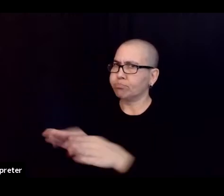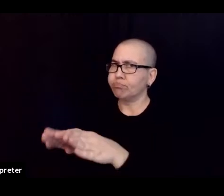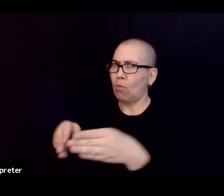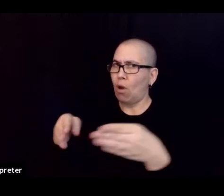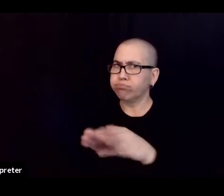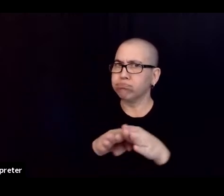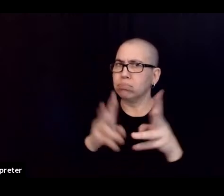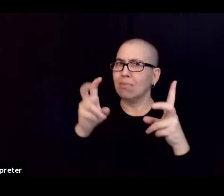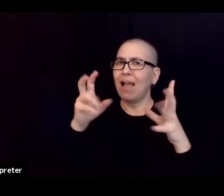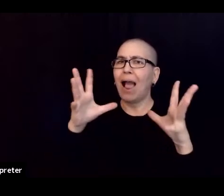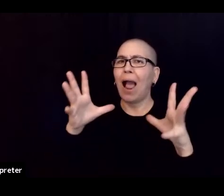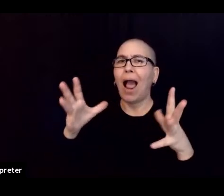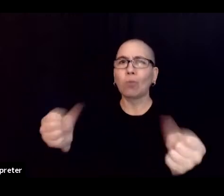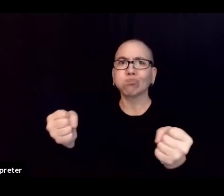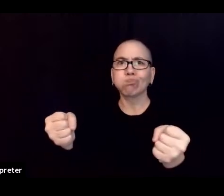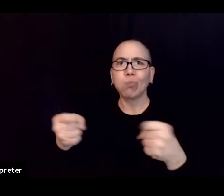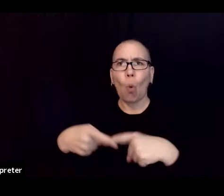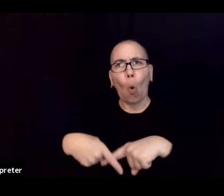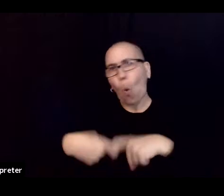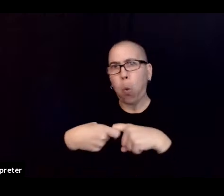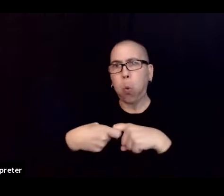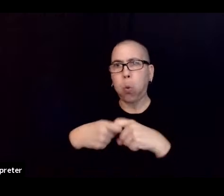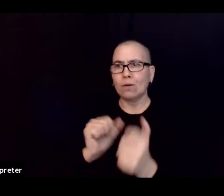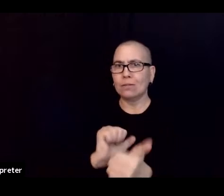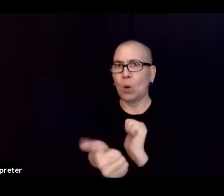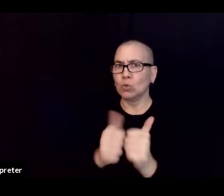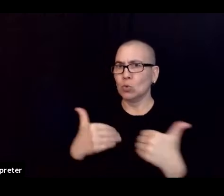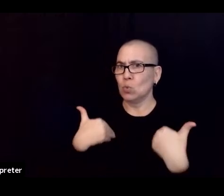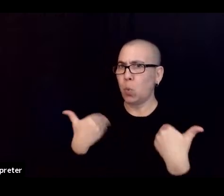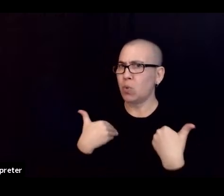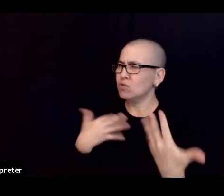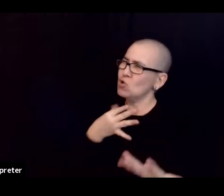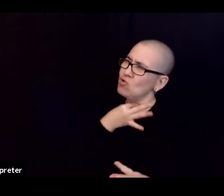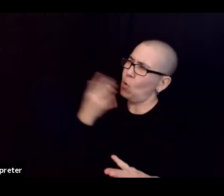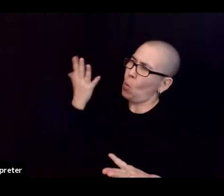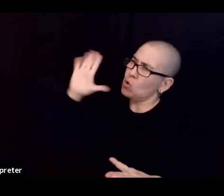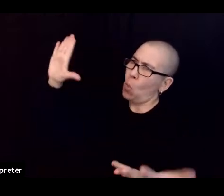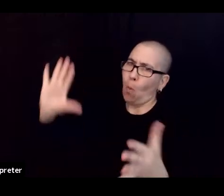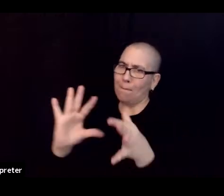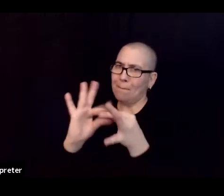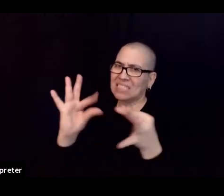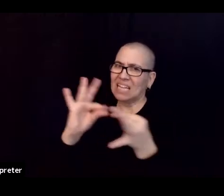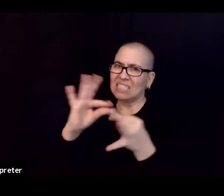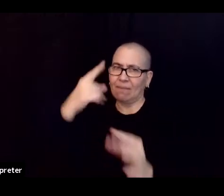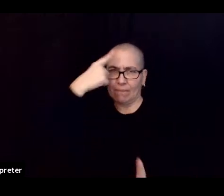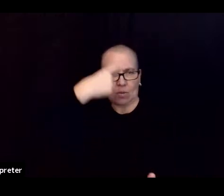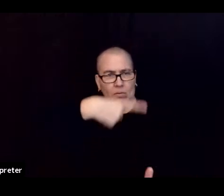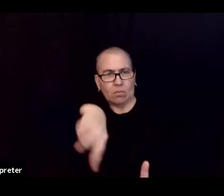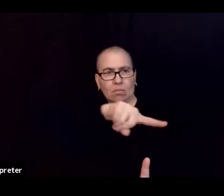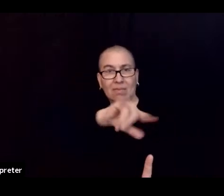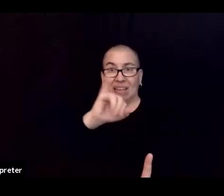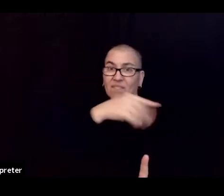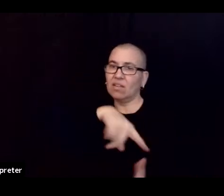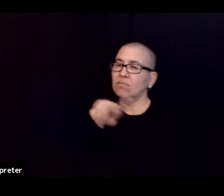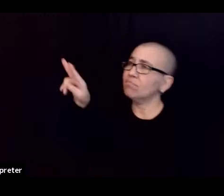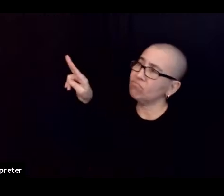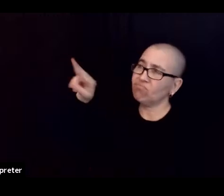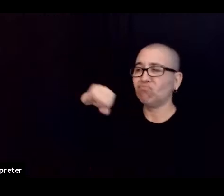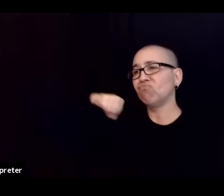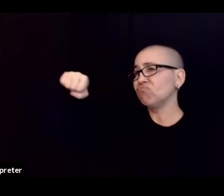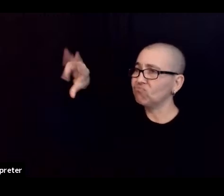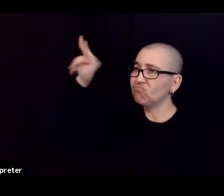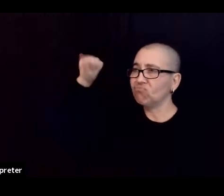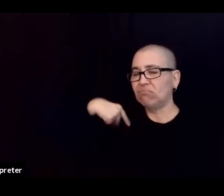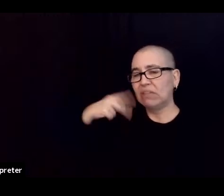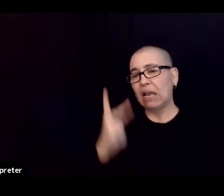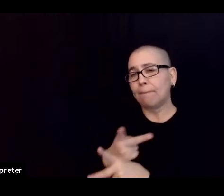that don't plan to do that, or who feel very, as I've heard from organizations, fired up about this,